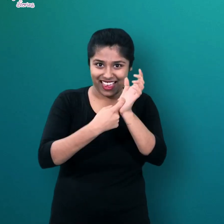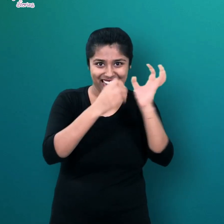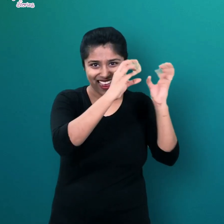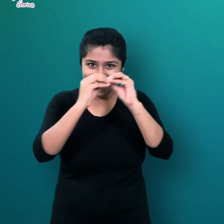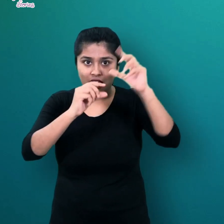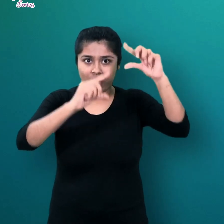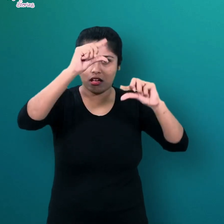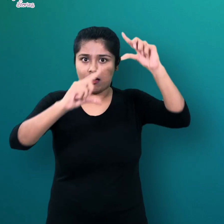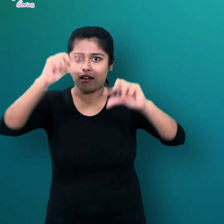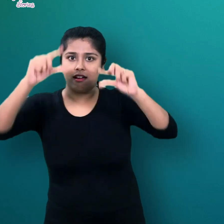capitals.